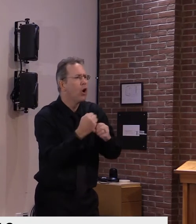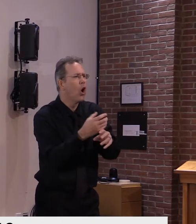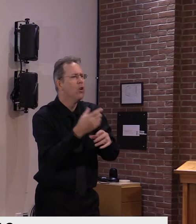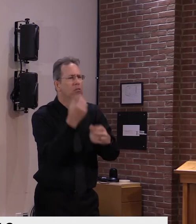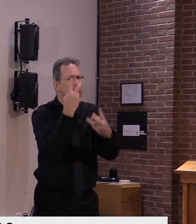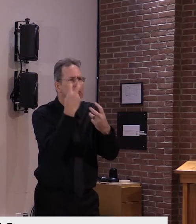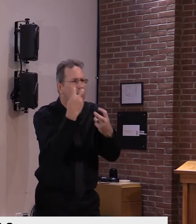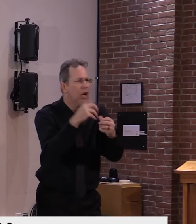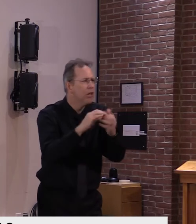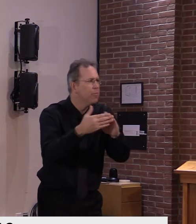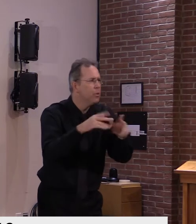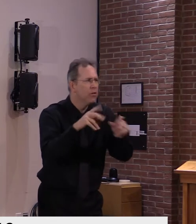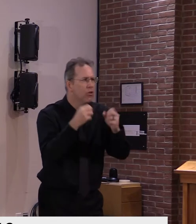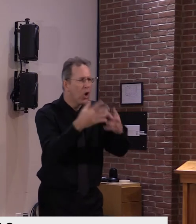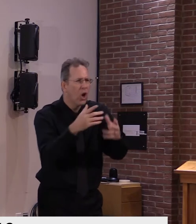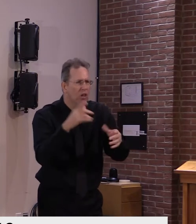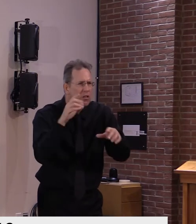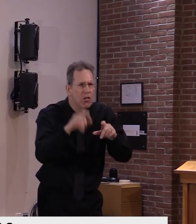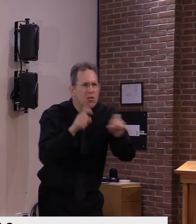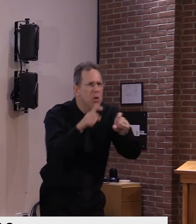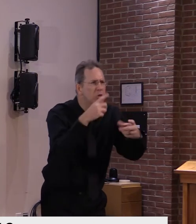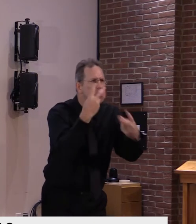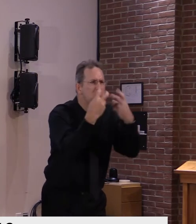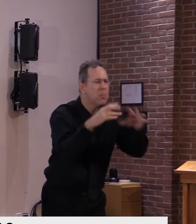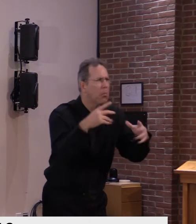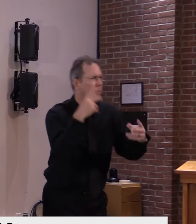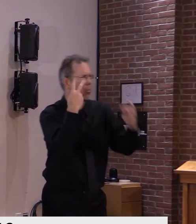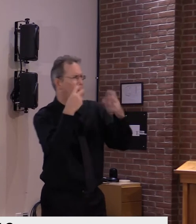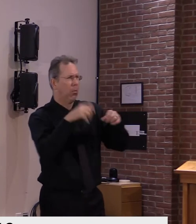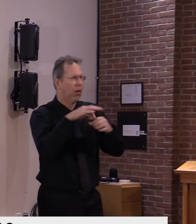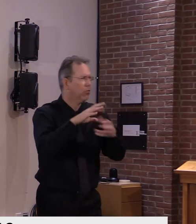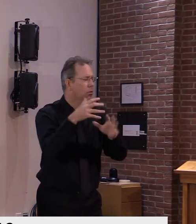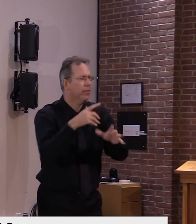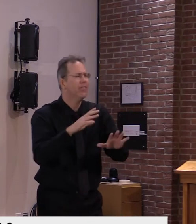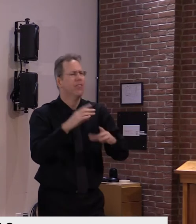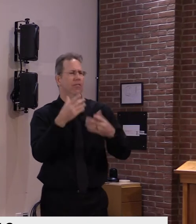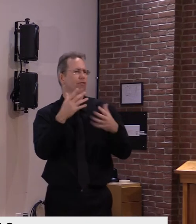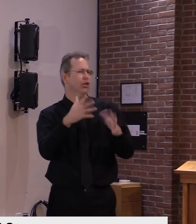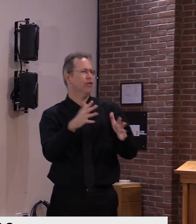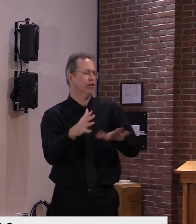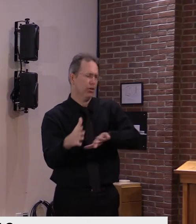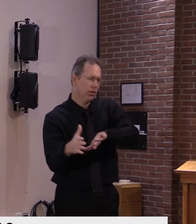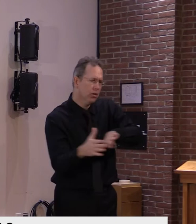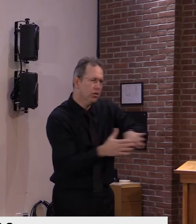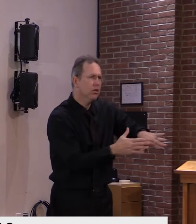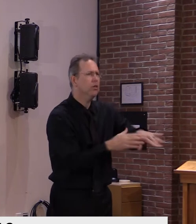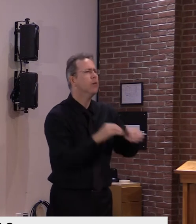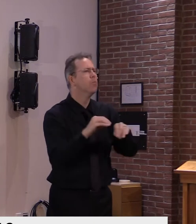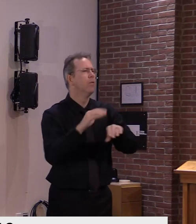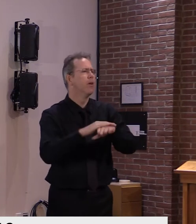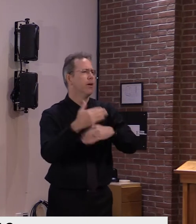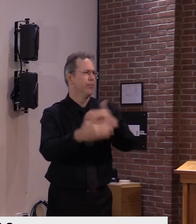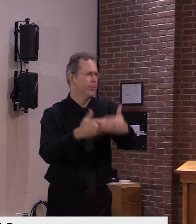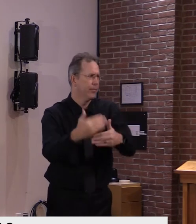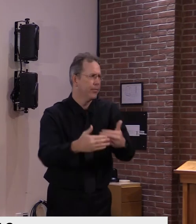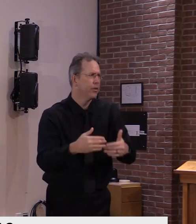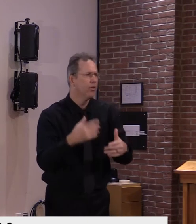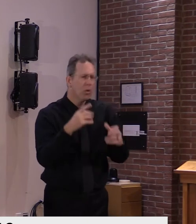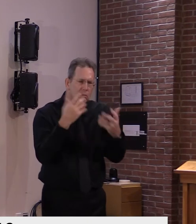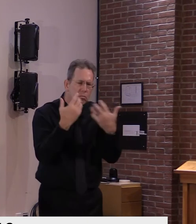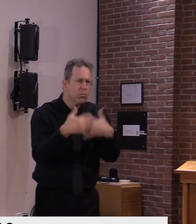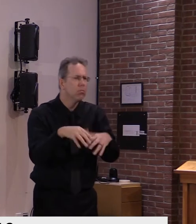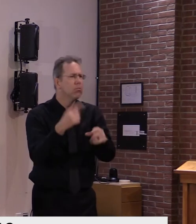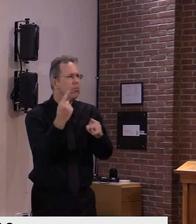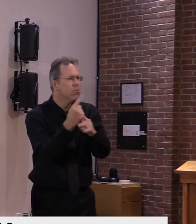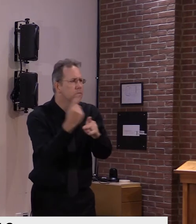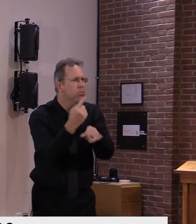well, and all determine that this was a legitimate election, and we'll see what happens in 4 years.